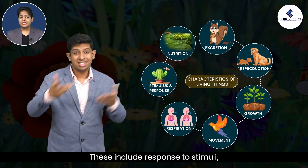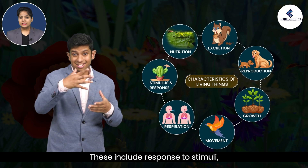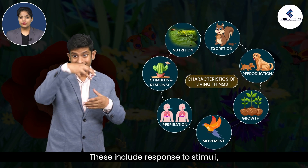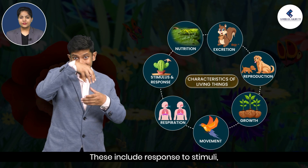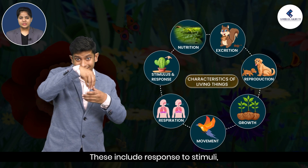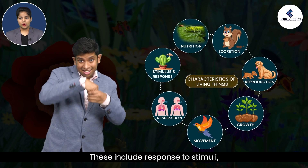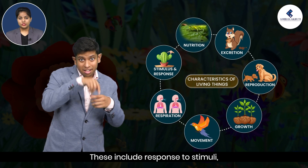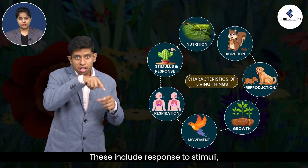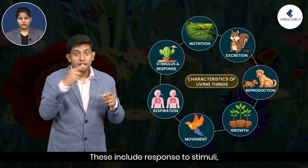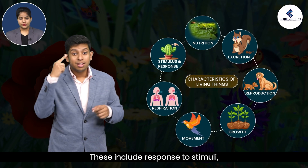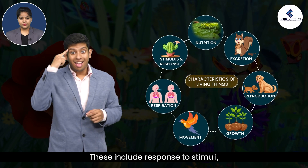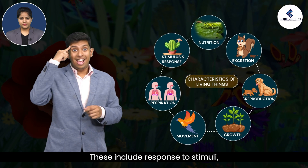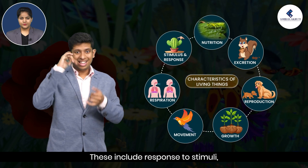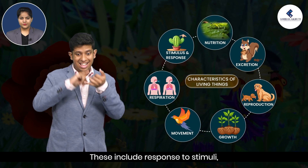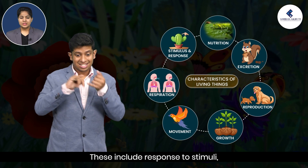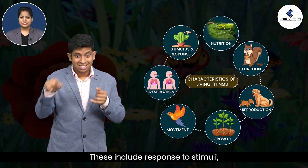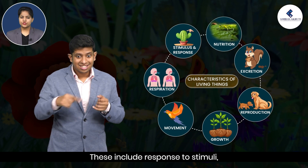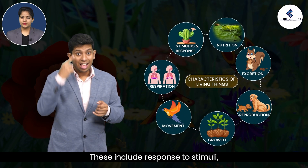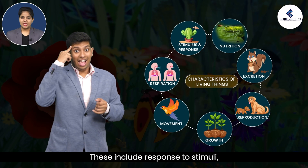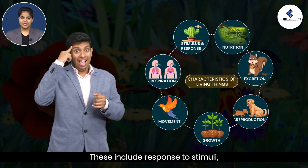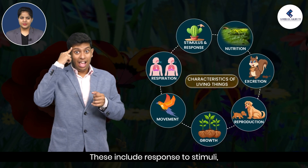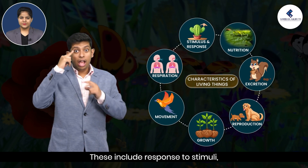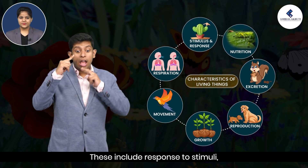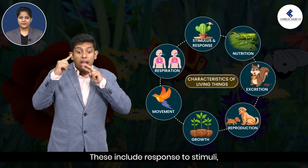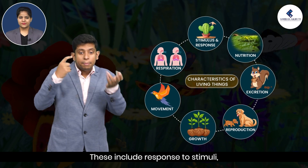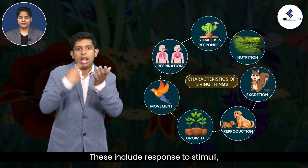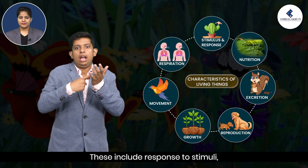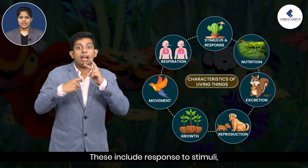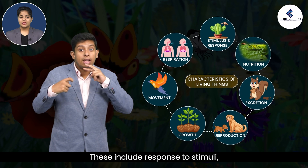These include response to stimuli,